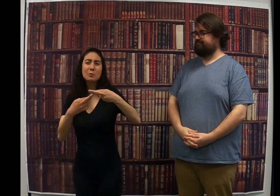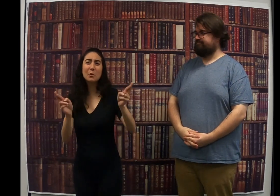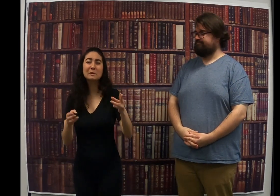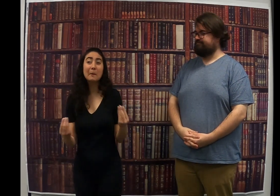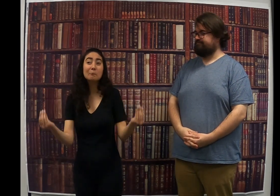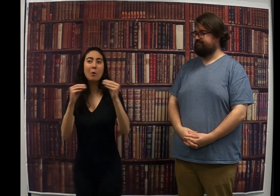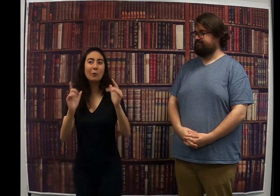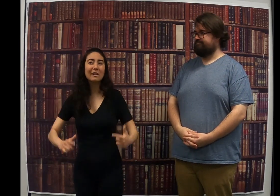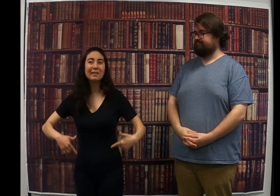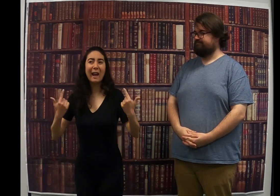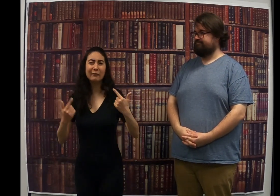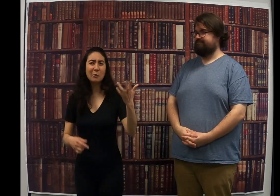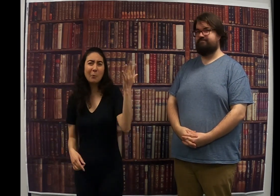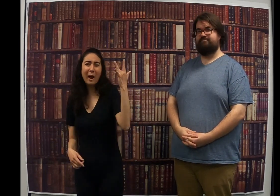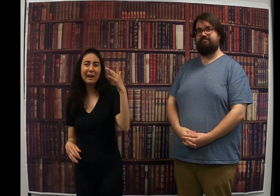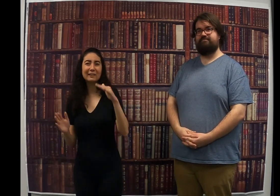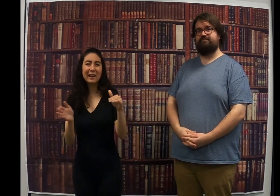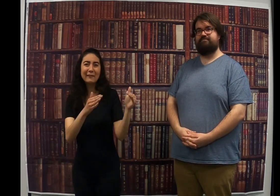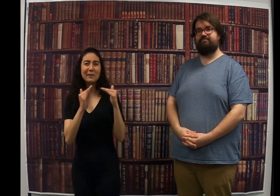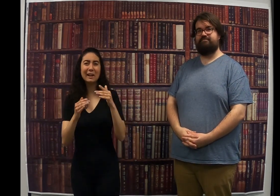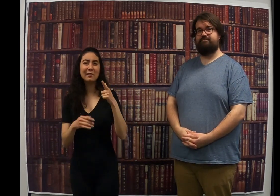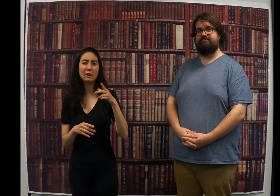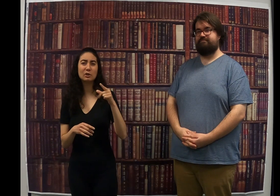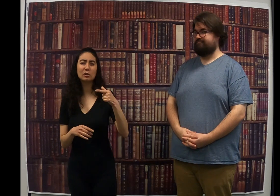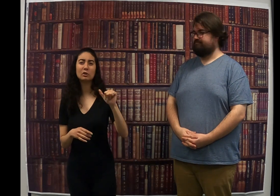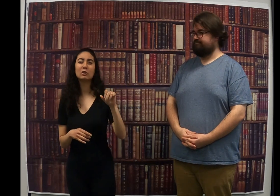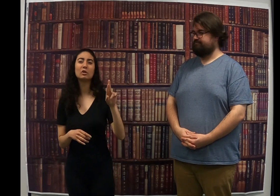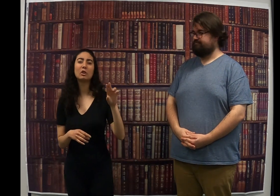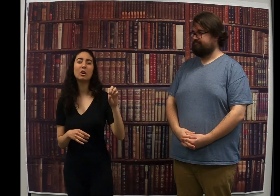life. Why, even the garden is in full bloom.